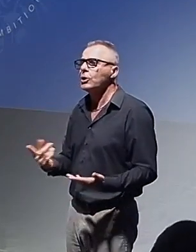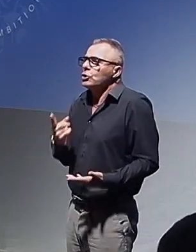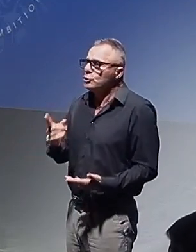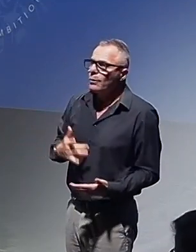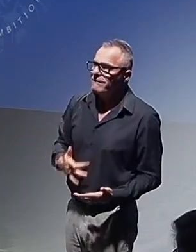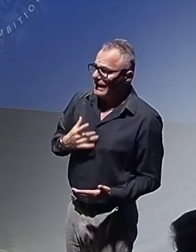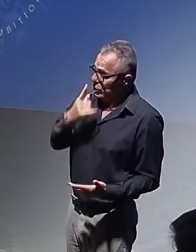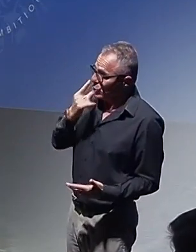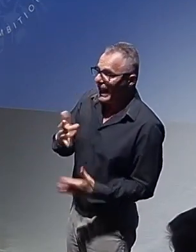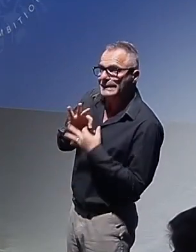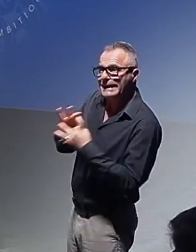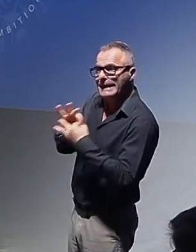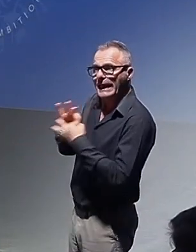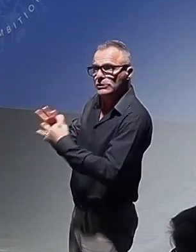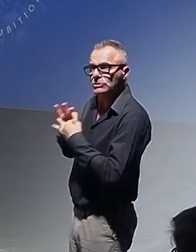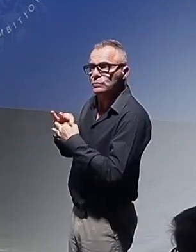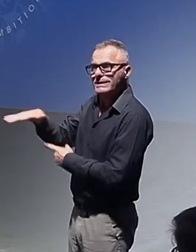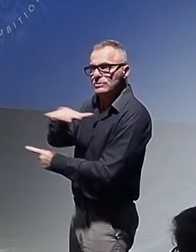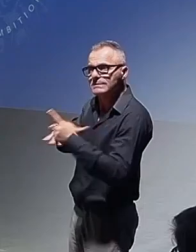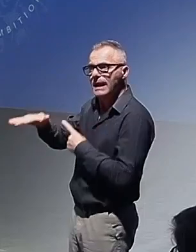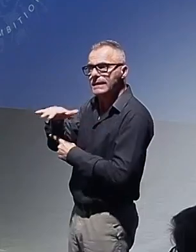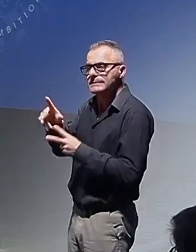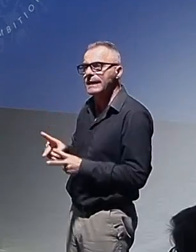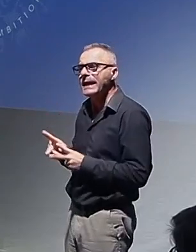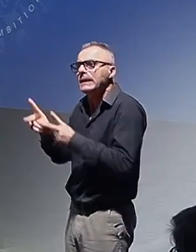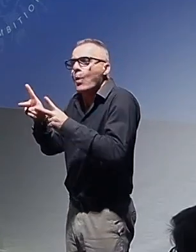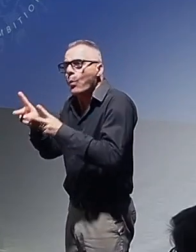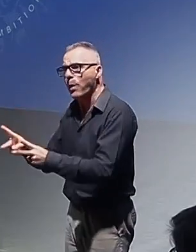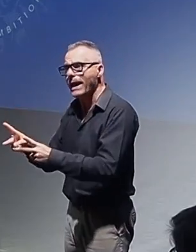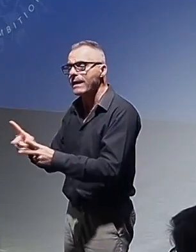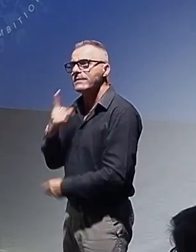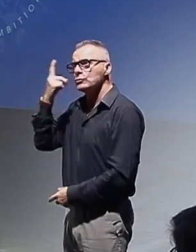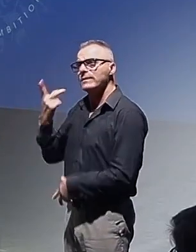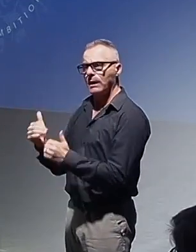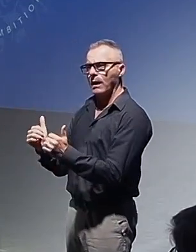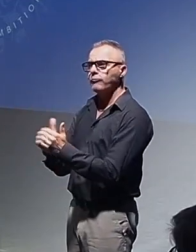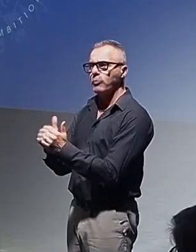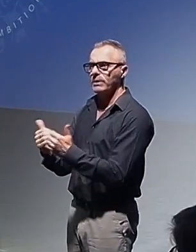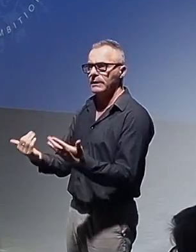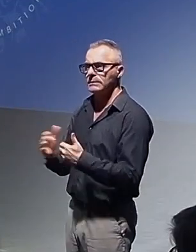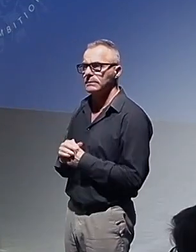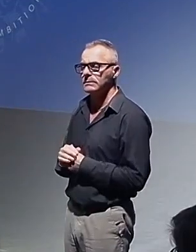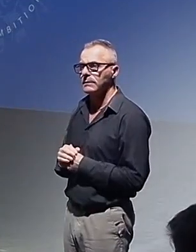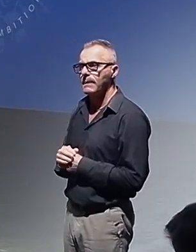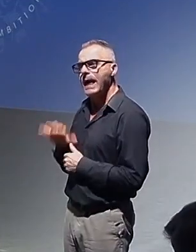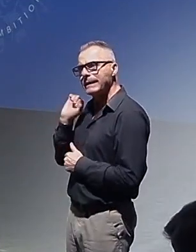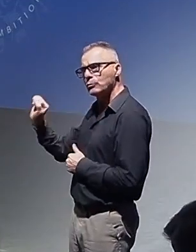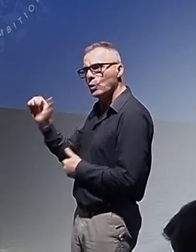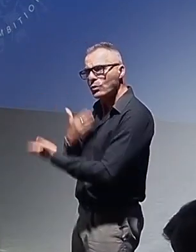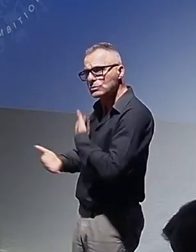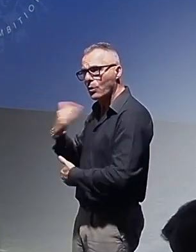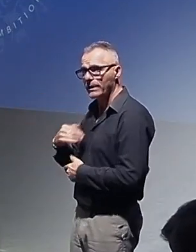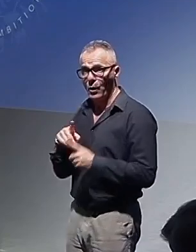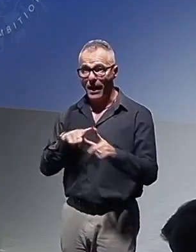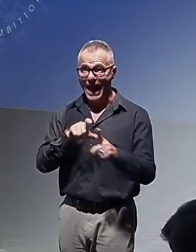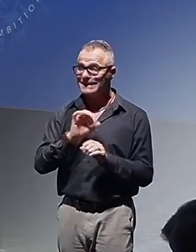feel that you can engage with society in the way that you think appropriate. And I think your story or Ed's story or